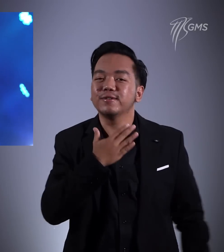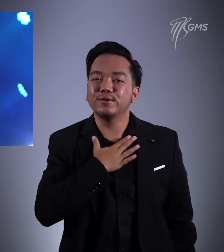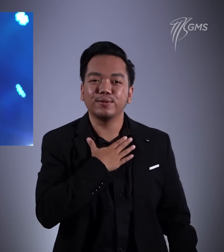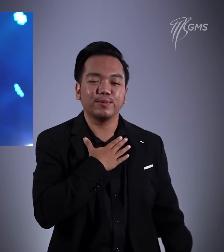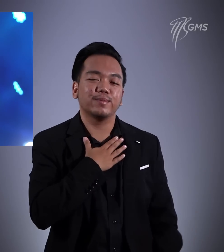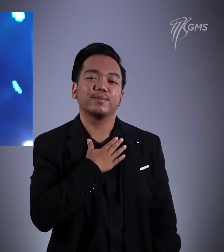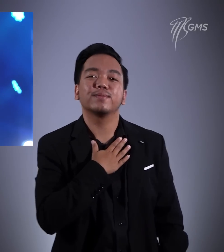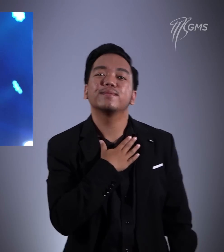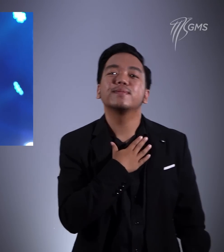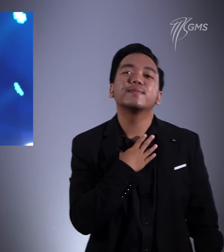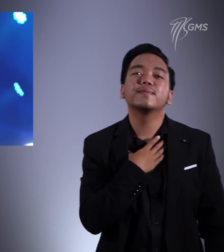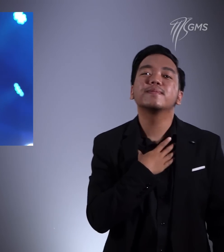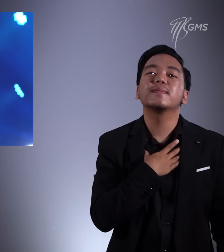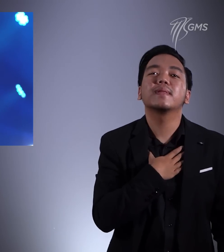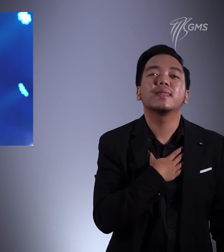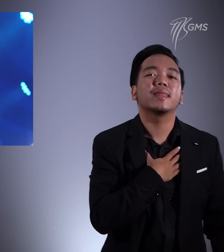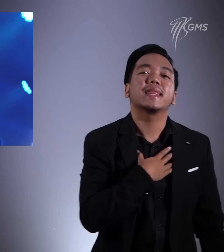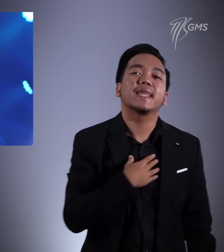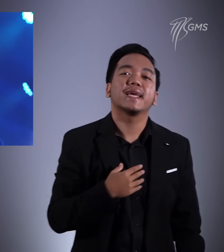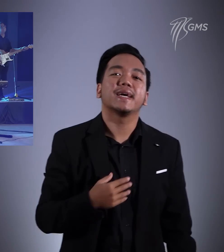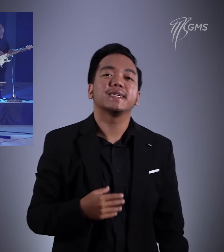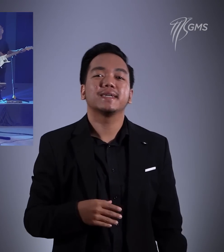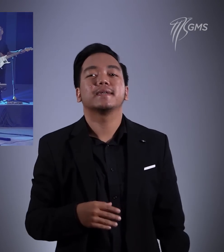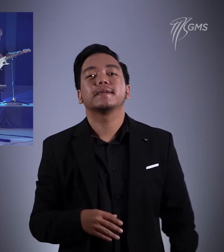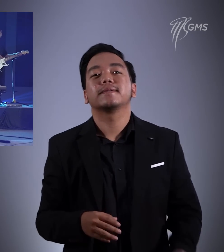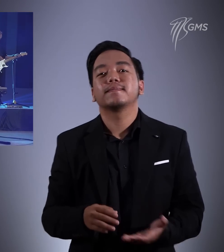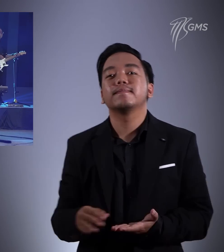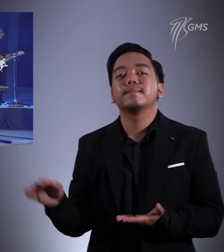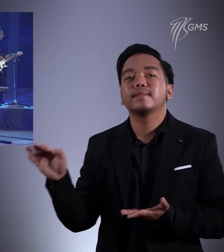is my strength.